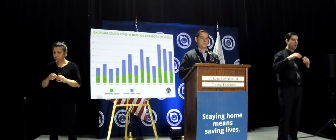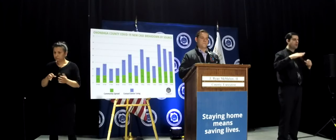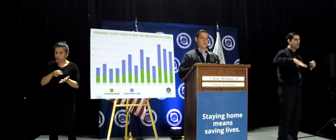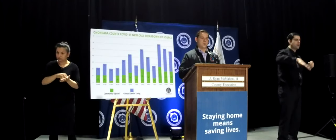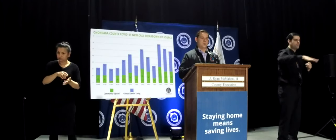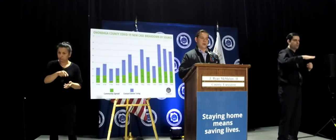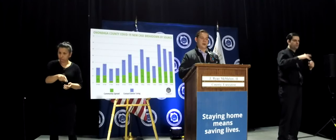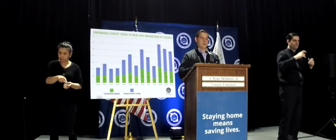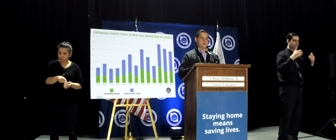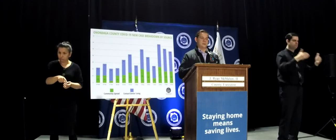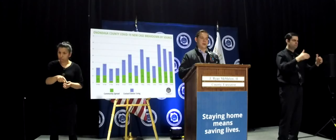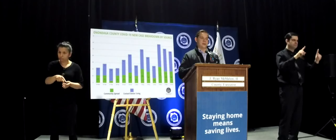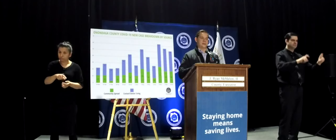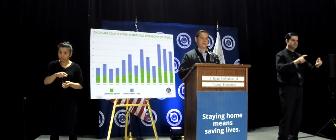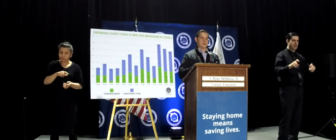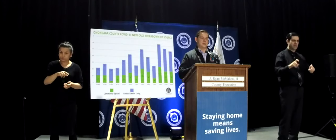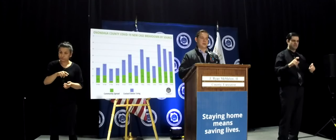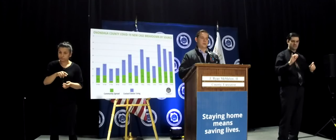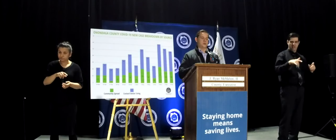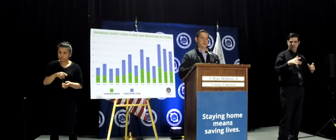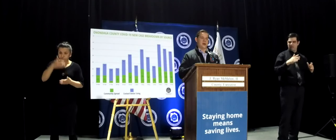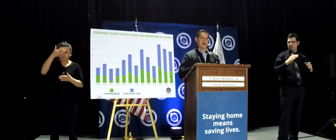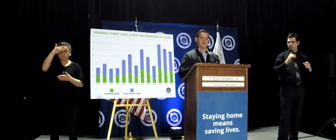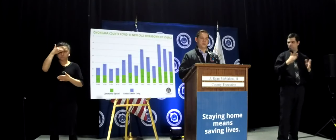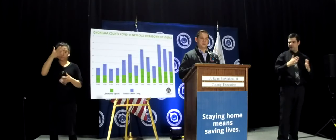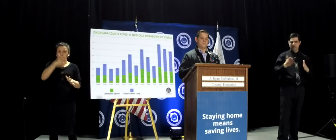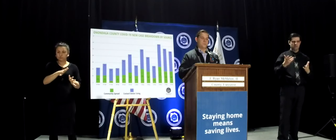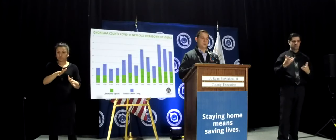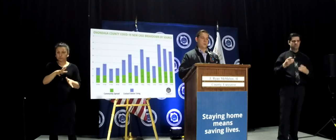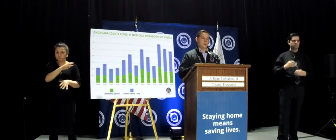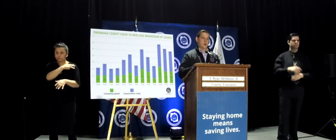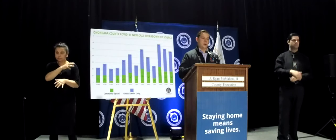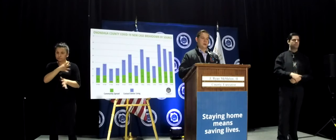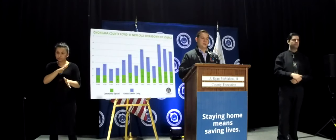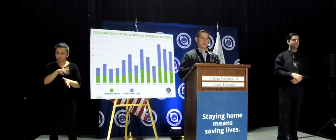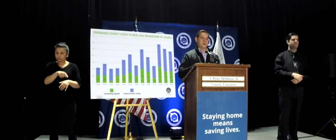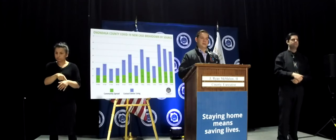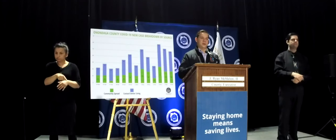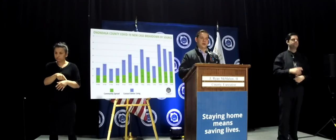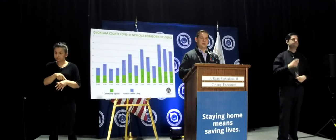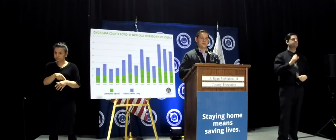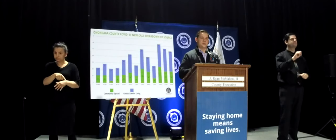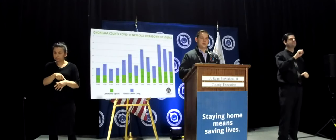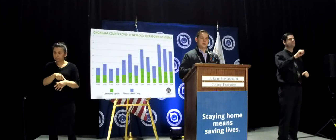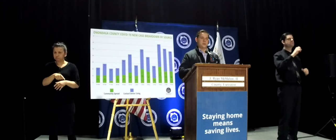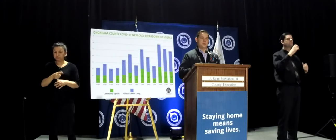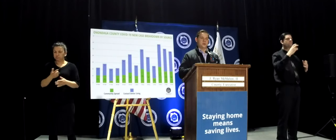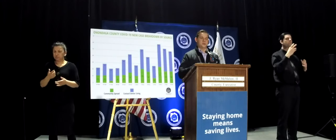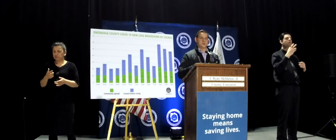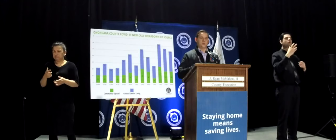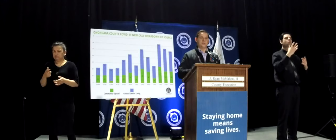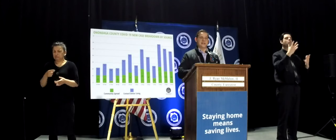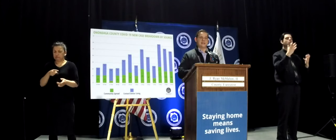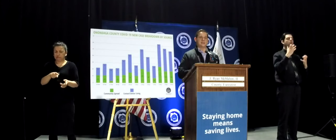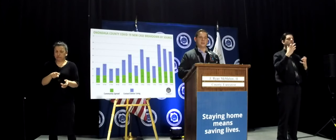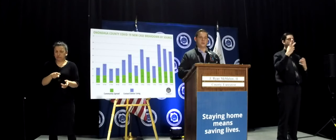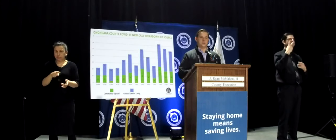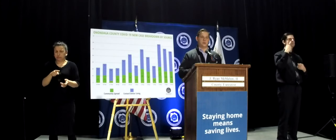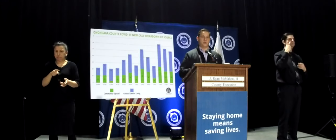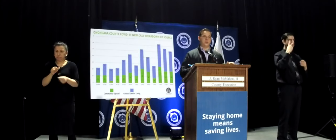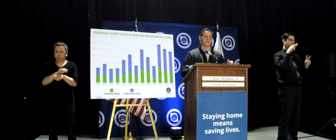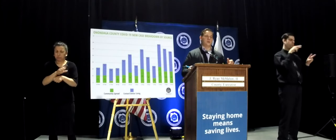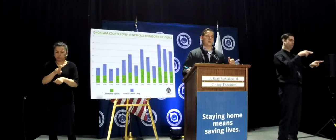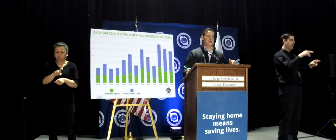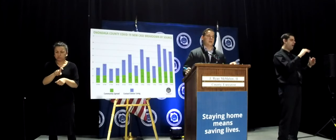look, about how this impacts neighborhoods of poverty, and it does, because there's more density in